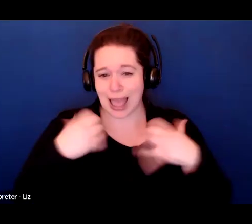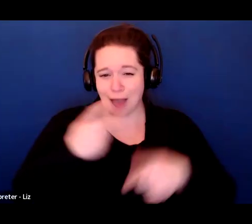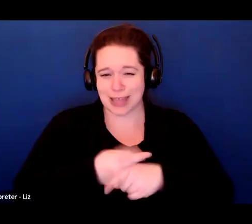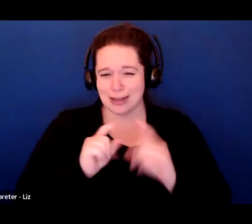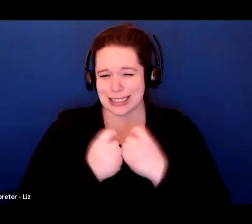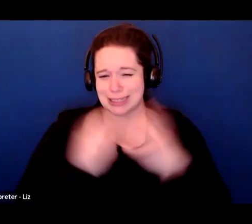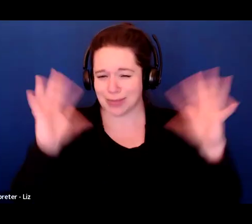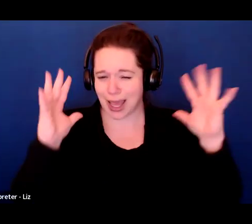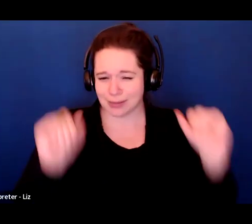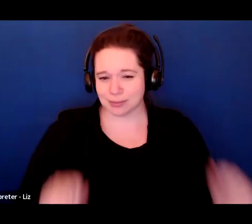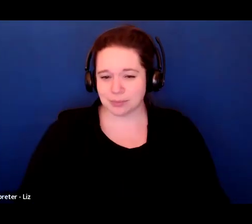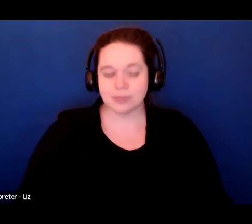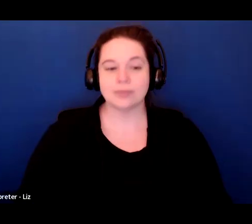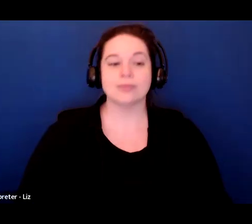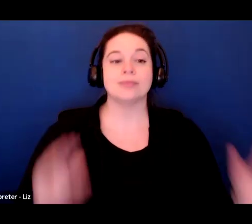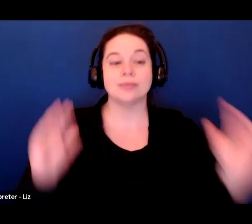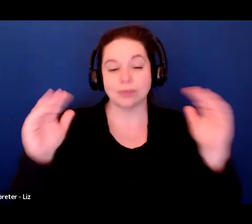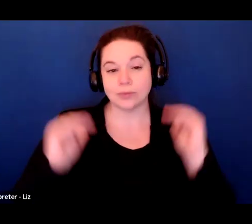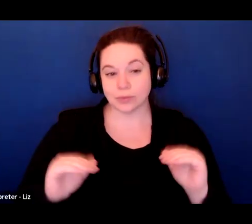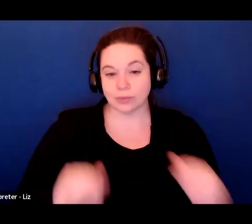team. Okay.